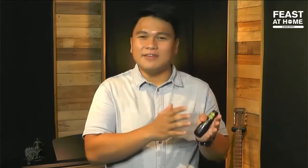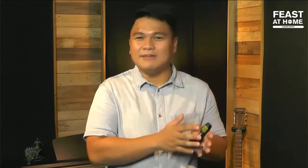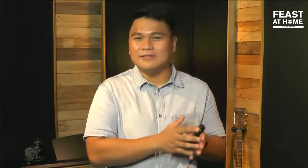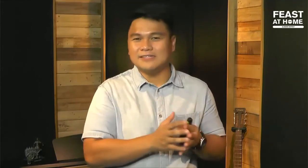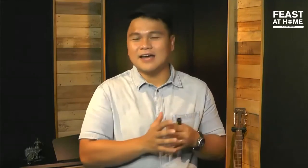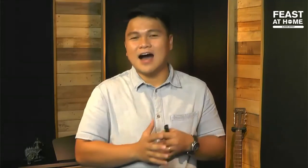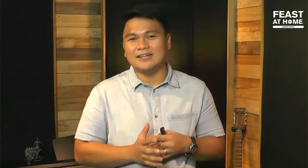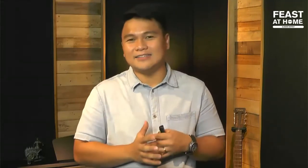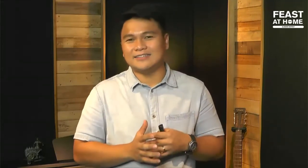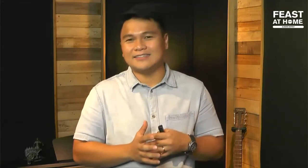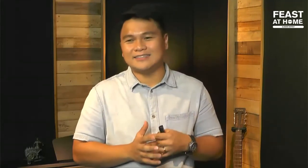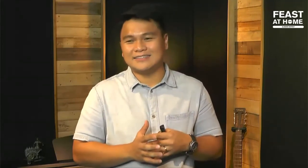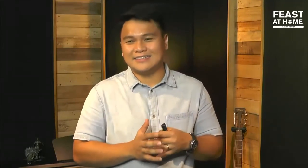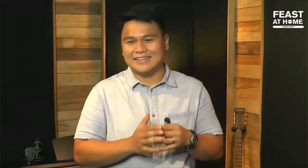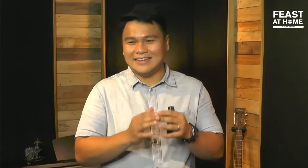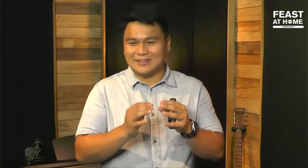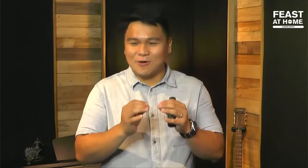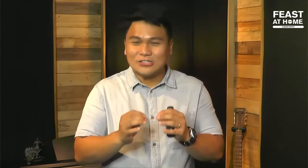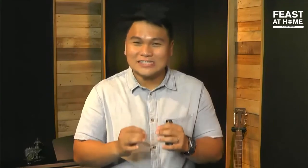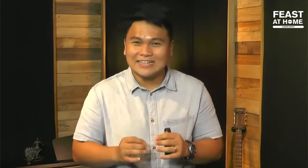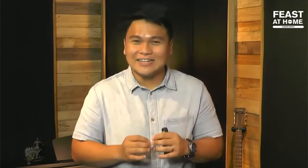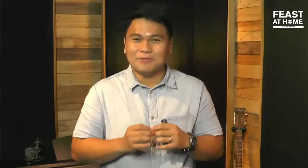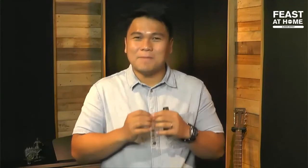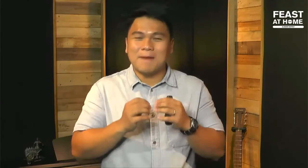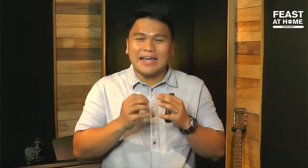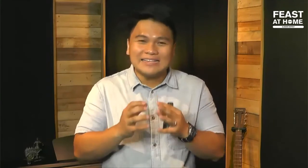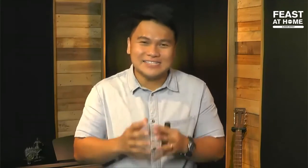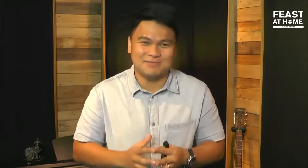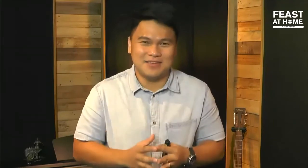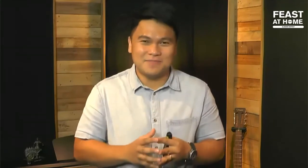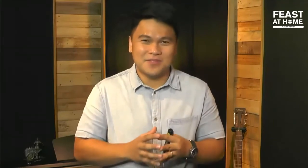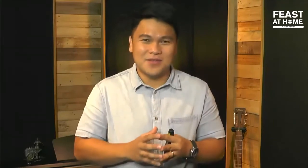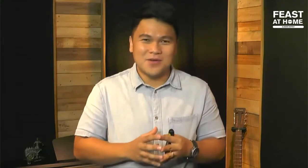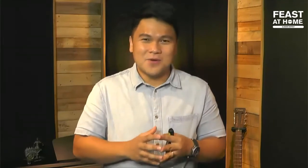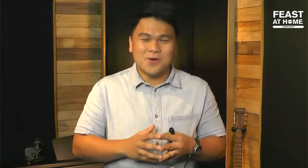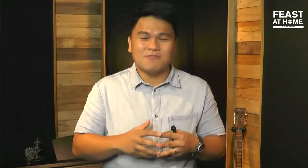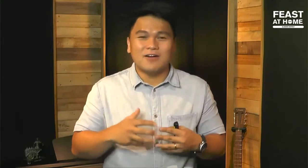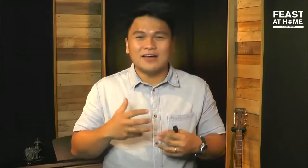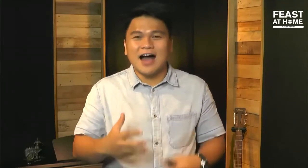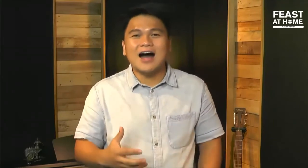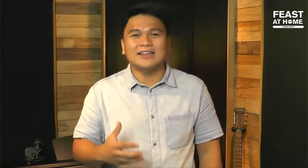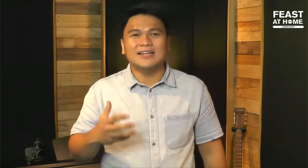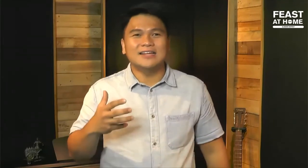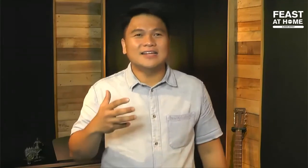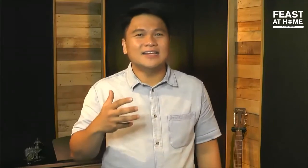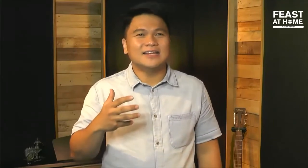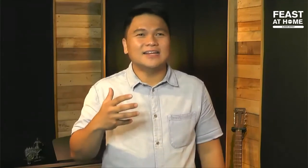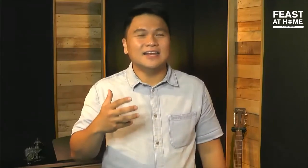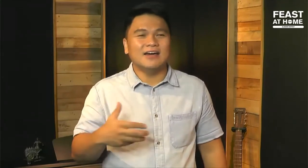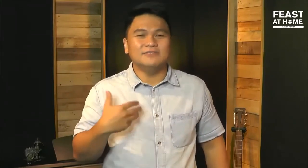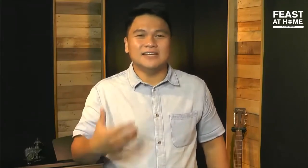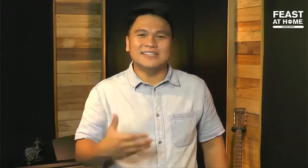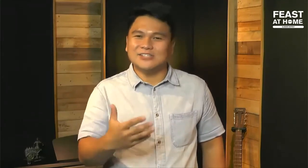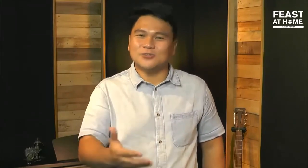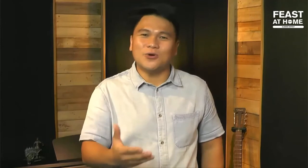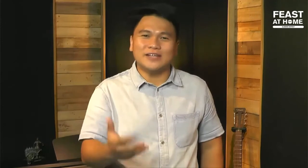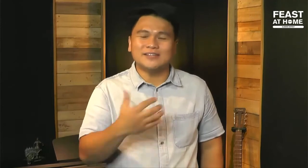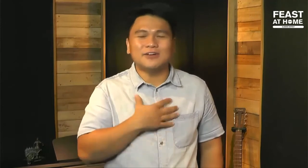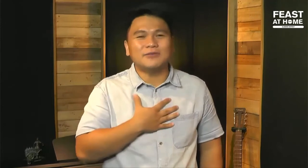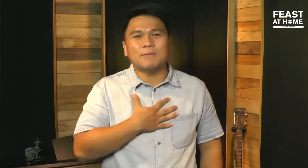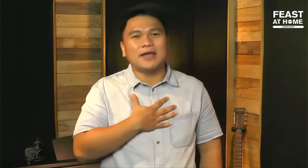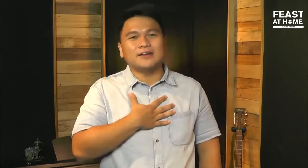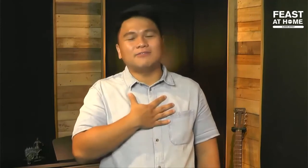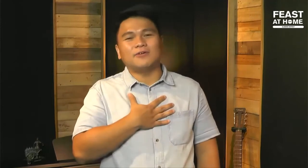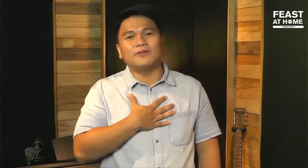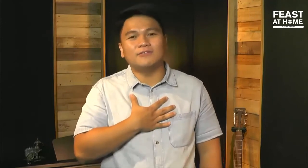even if he was gone, it constantly reminds me of how God loves us. His story is a